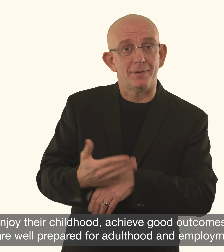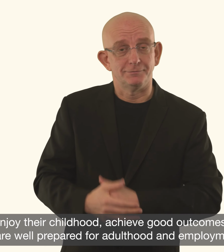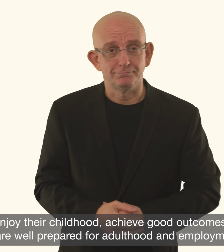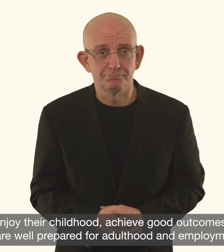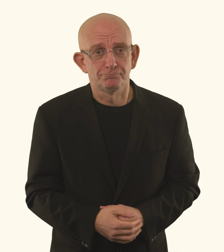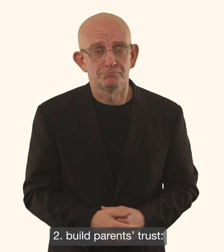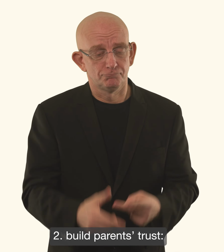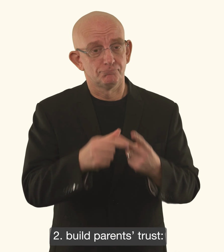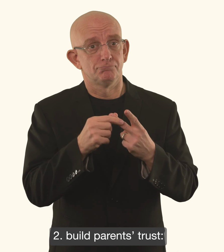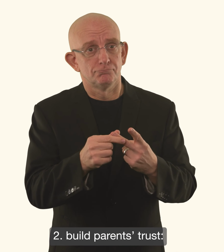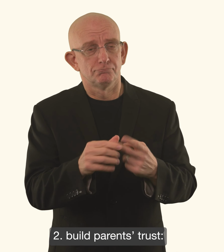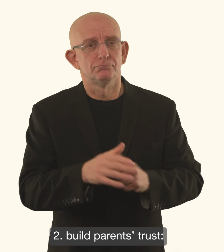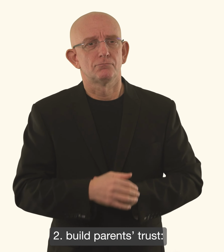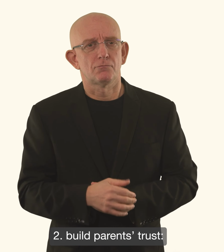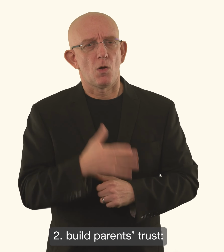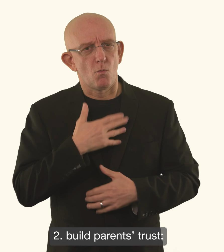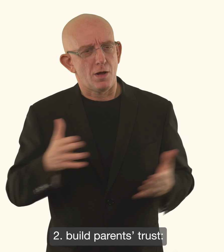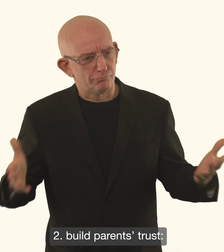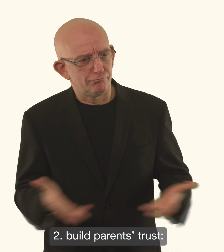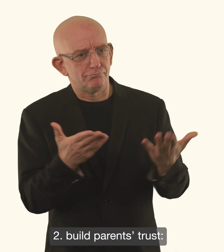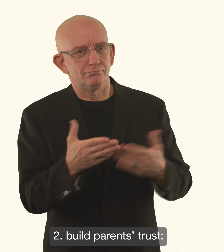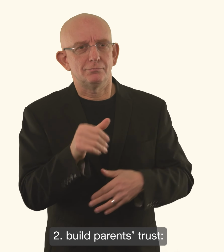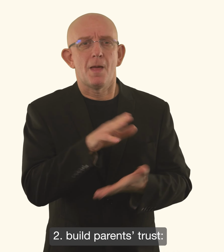2. Build parents' trust. 3.